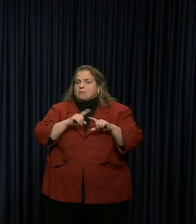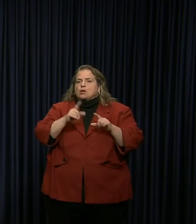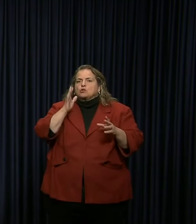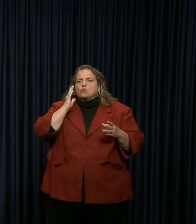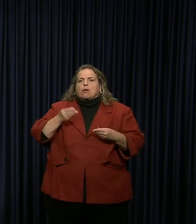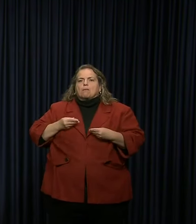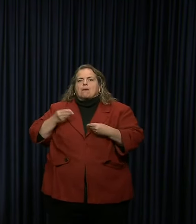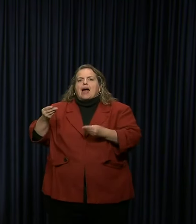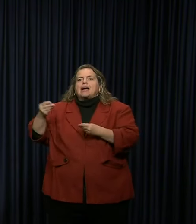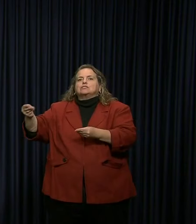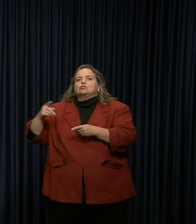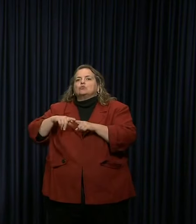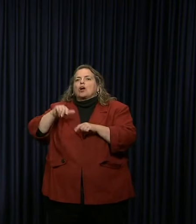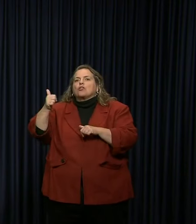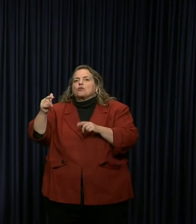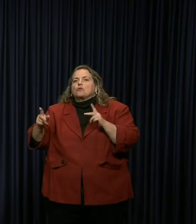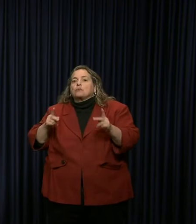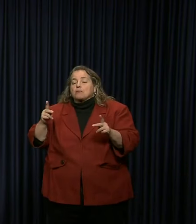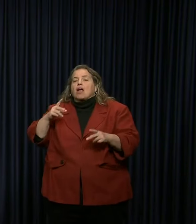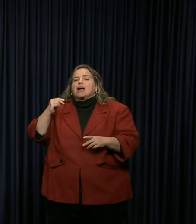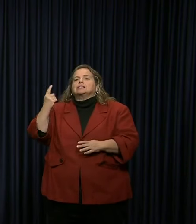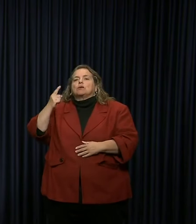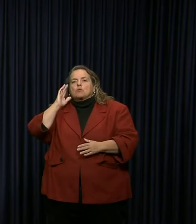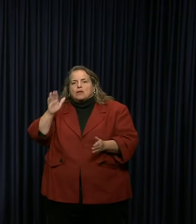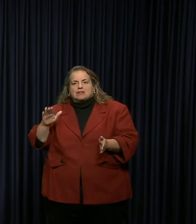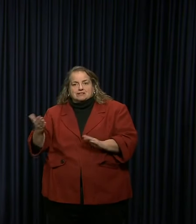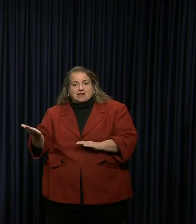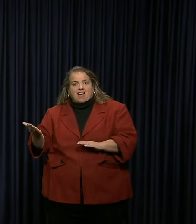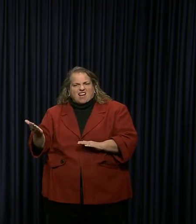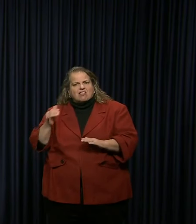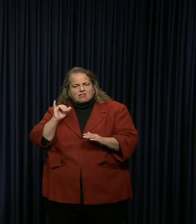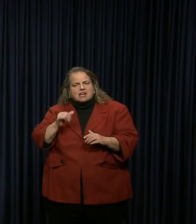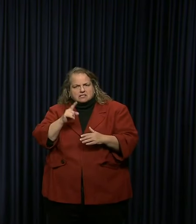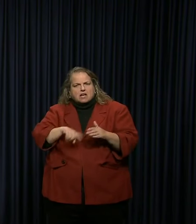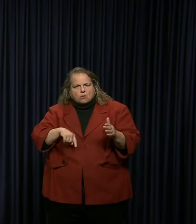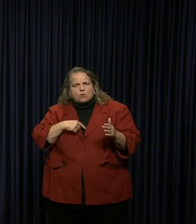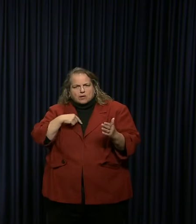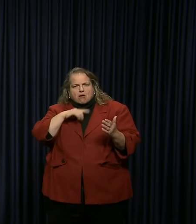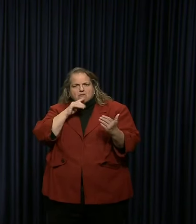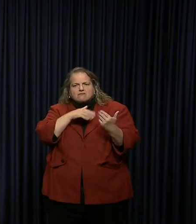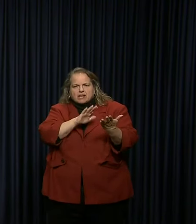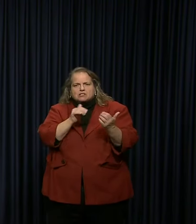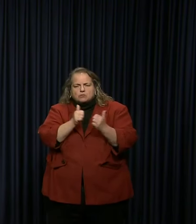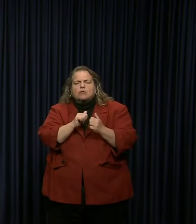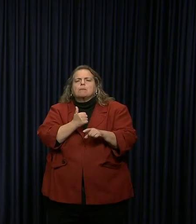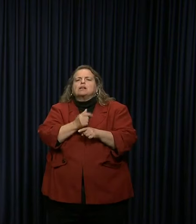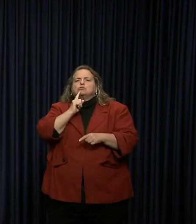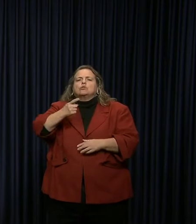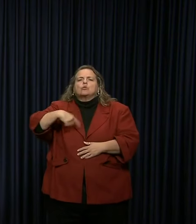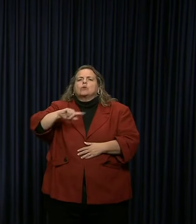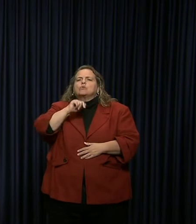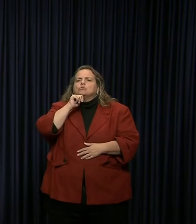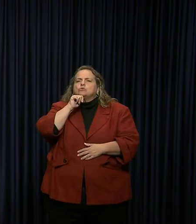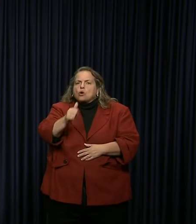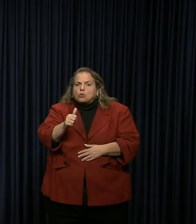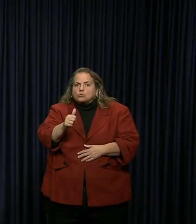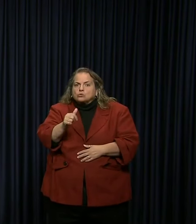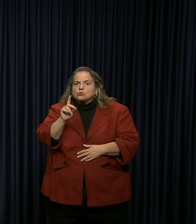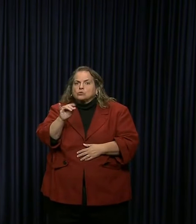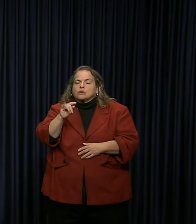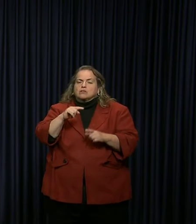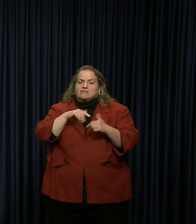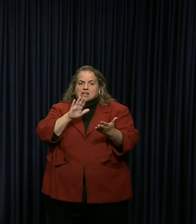somebody dies. That's just the stakes of what we're faced with, so let's make sure we don't, based on our decisions, put anybody